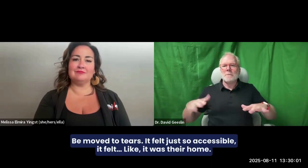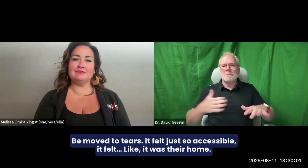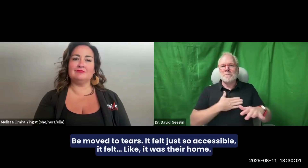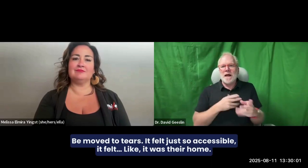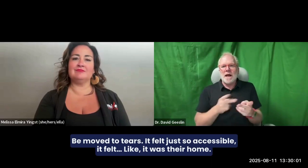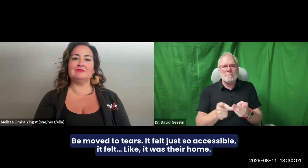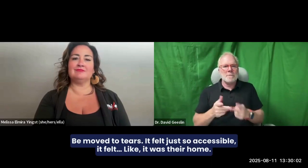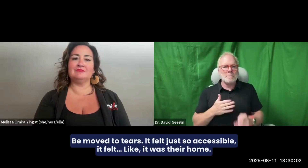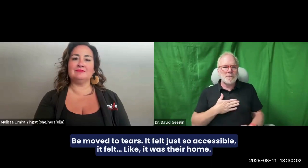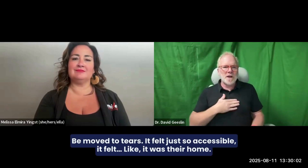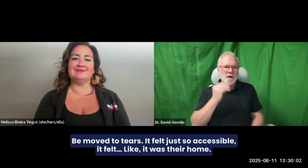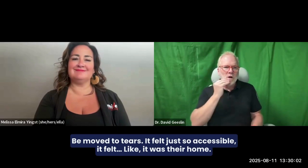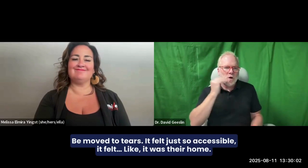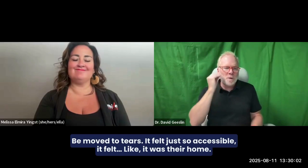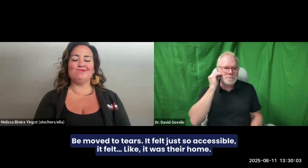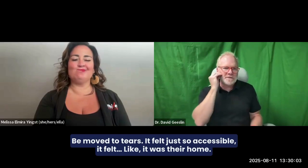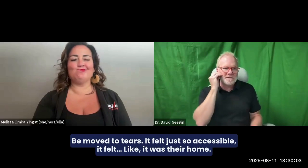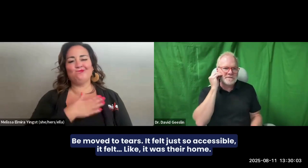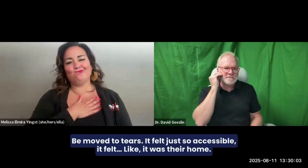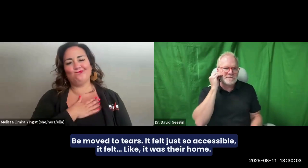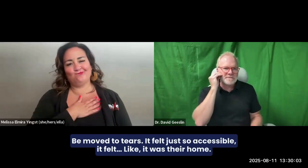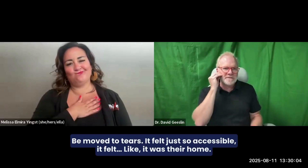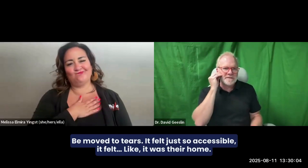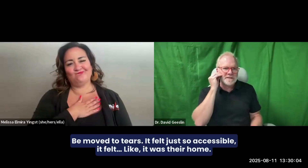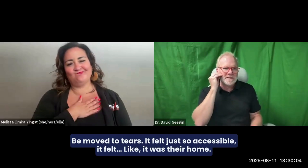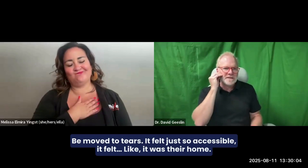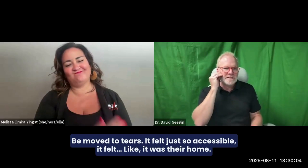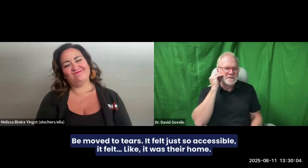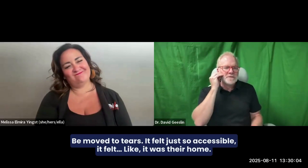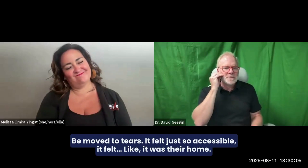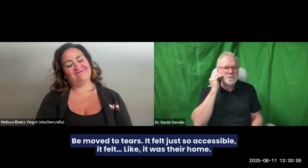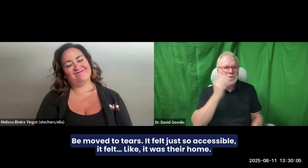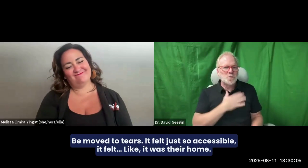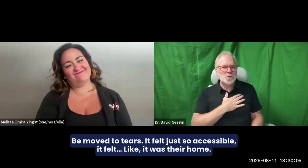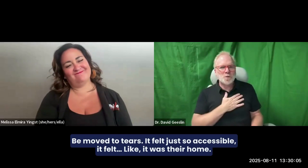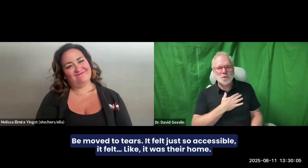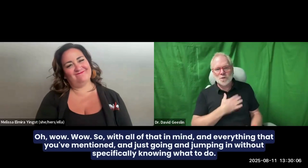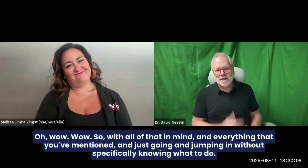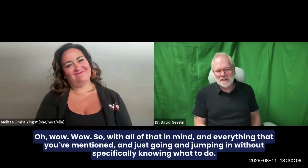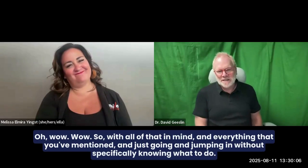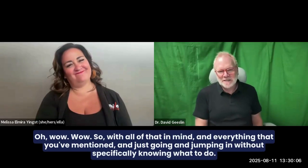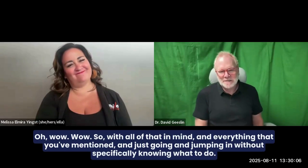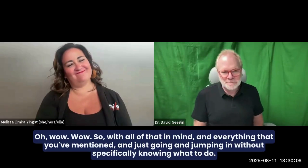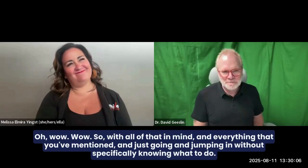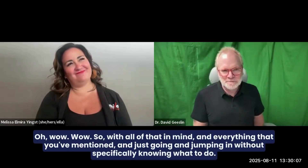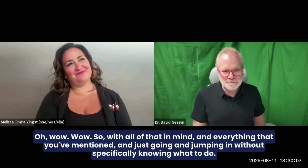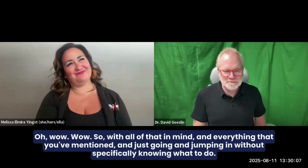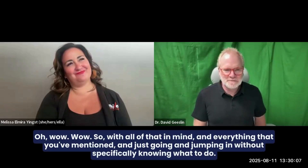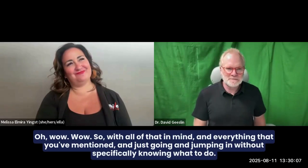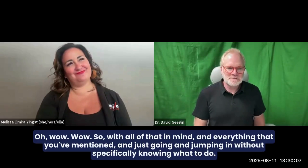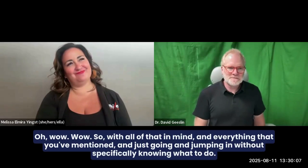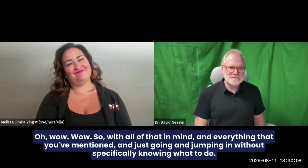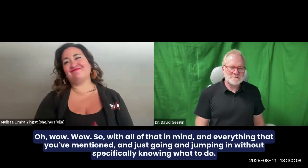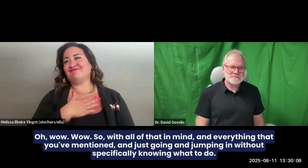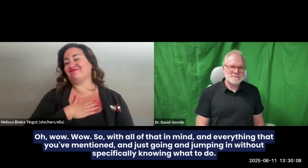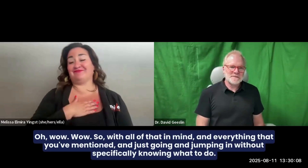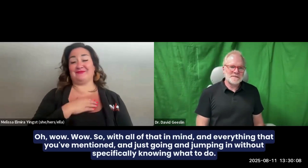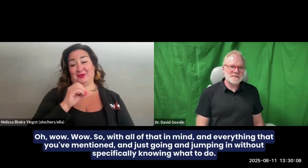be moved to tears. It felt just so accessible. It felt like it was their home. Oh, wow.